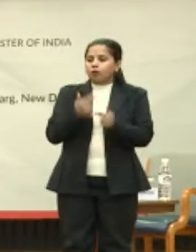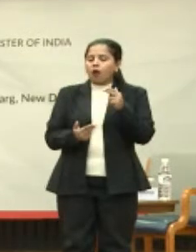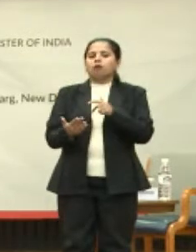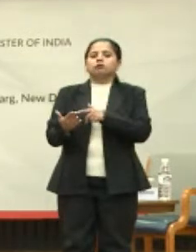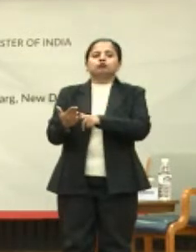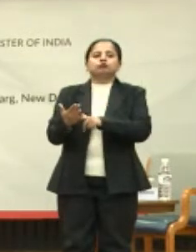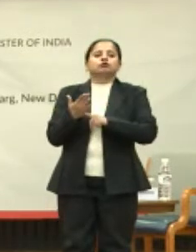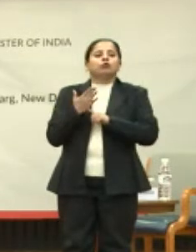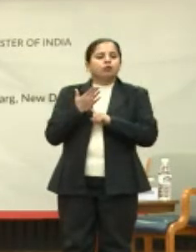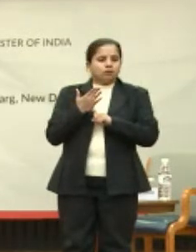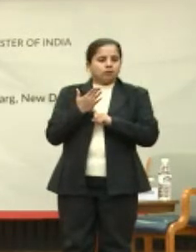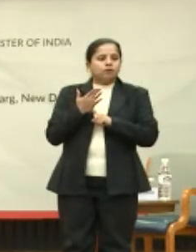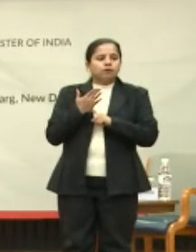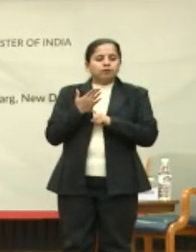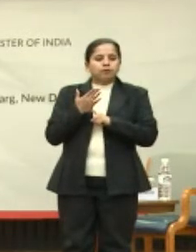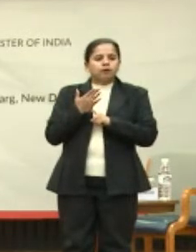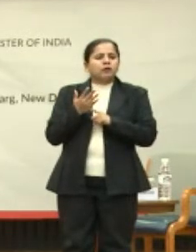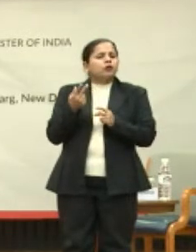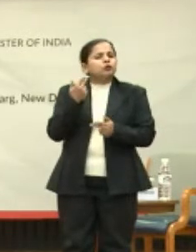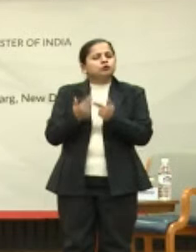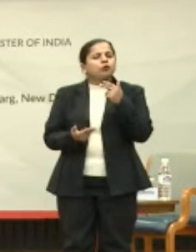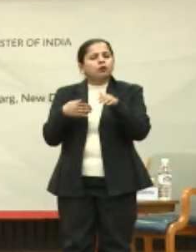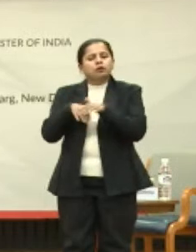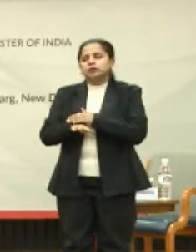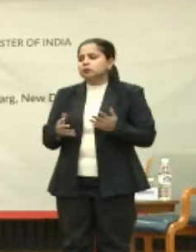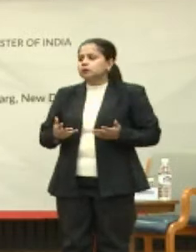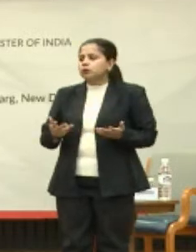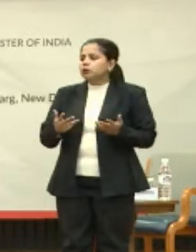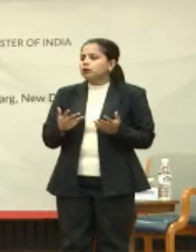out. What was the story?